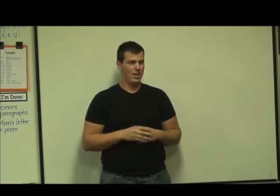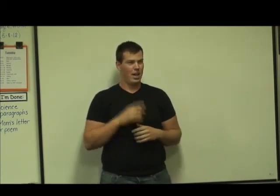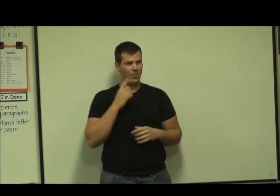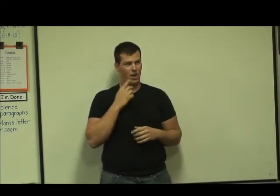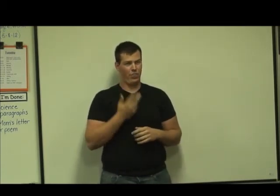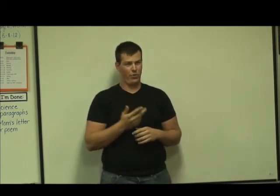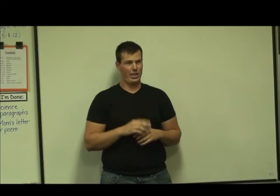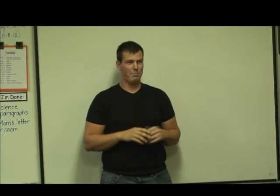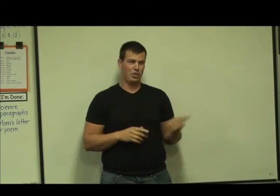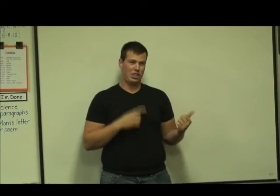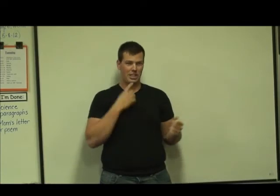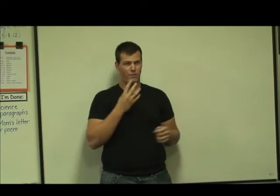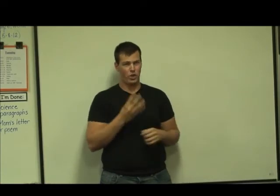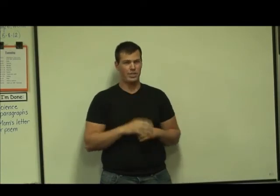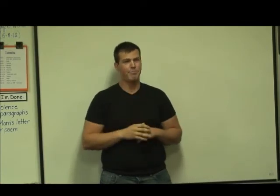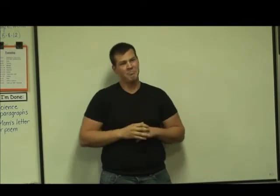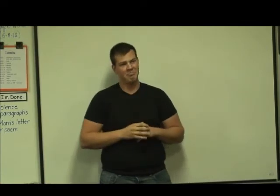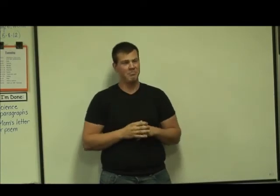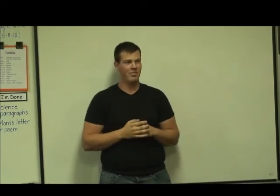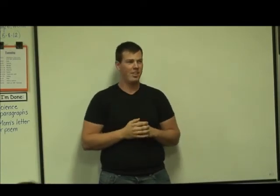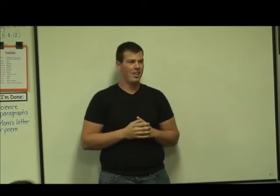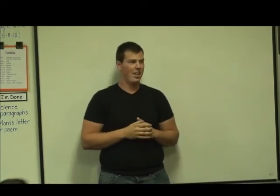I thought three, but she did four.